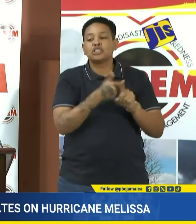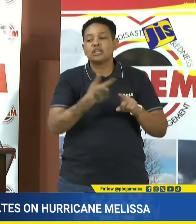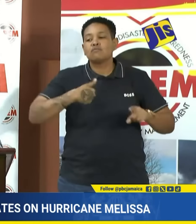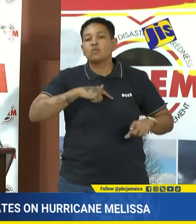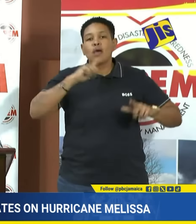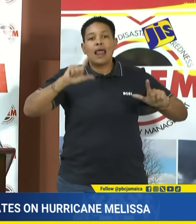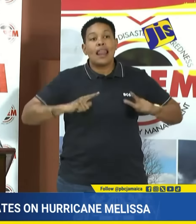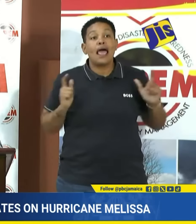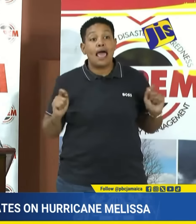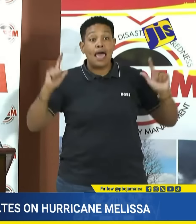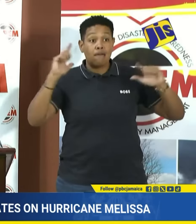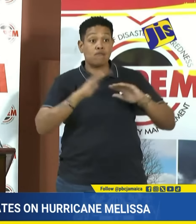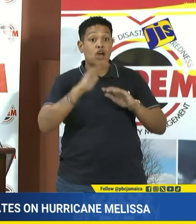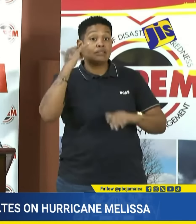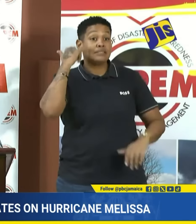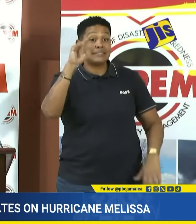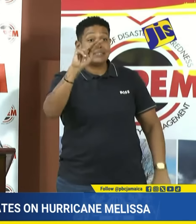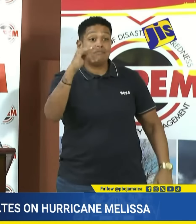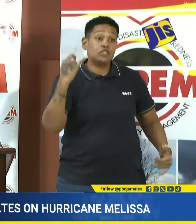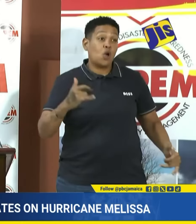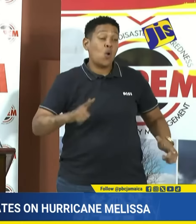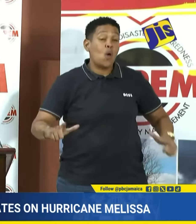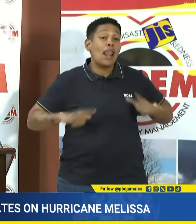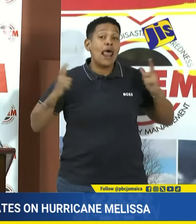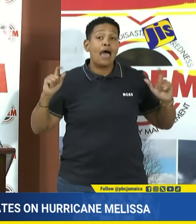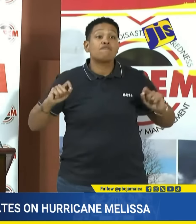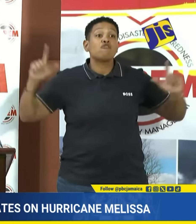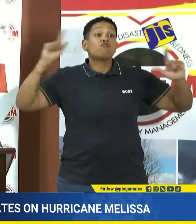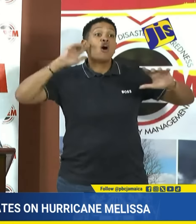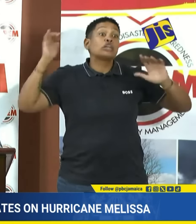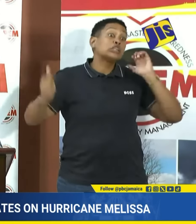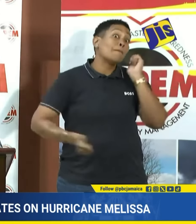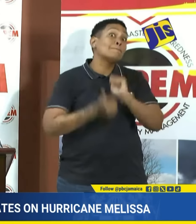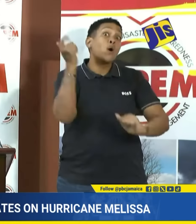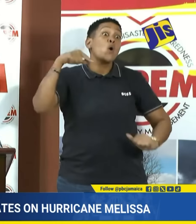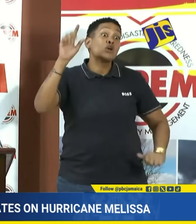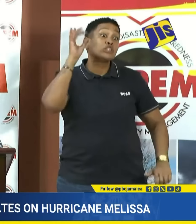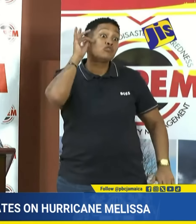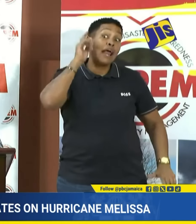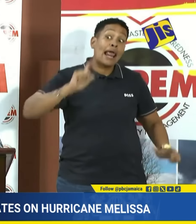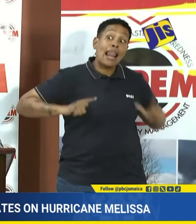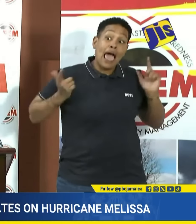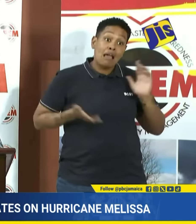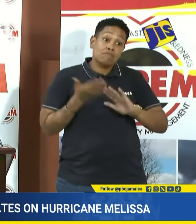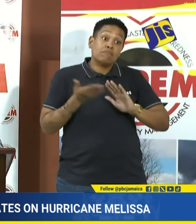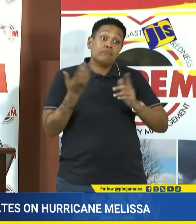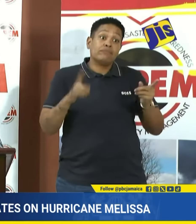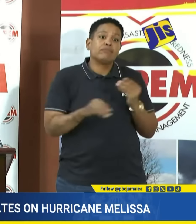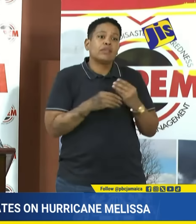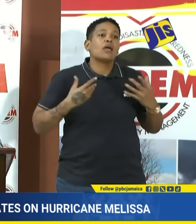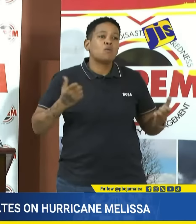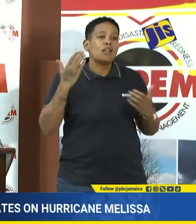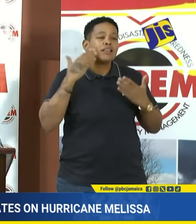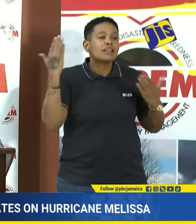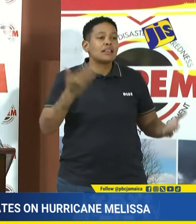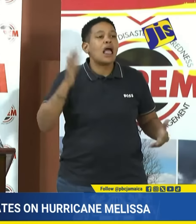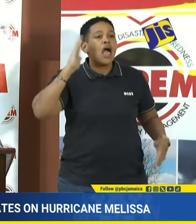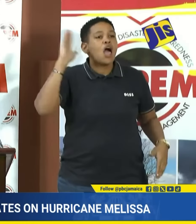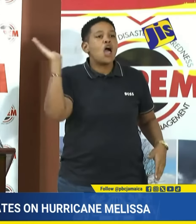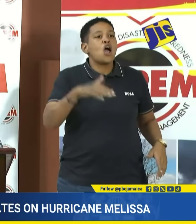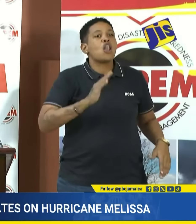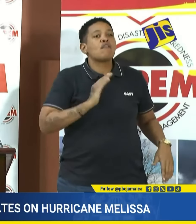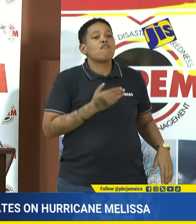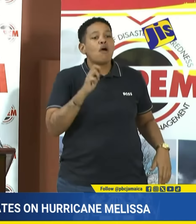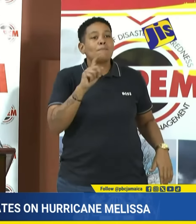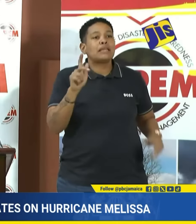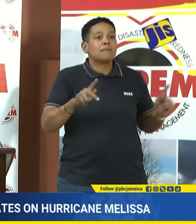that we're live on television. We're also live across most radio stations, and so I want to thank all of